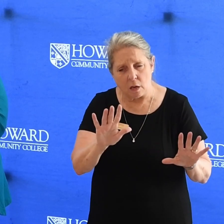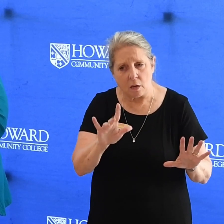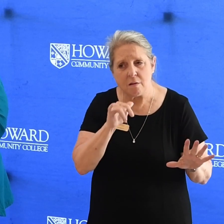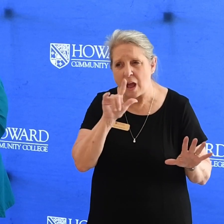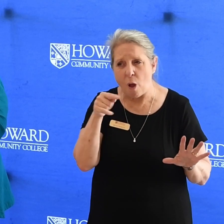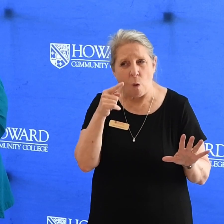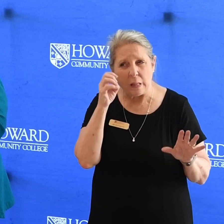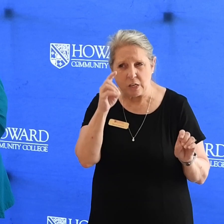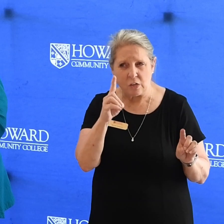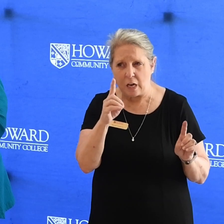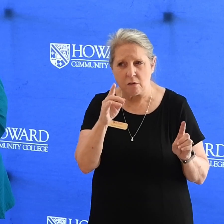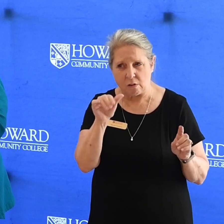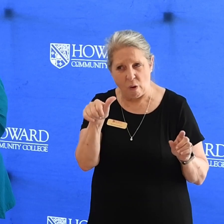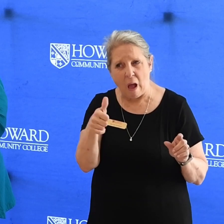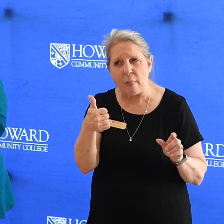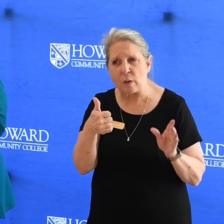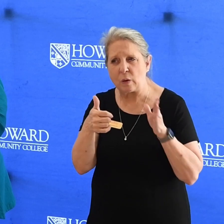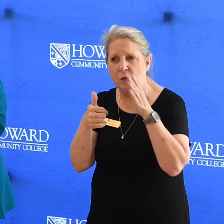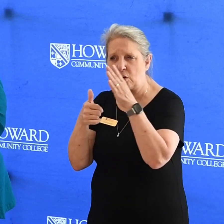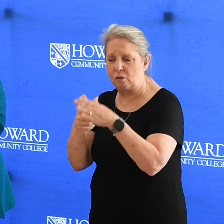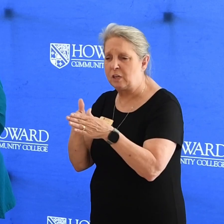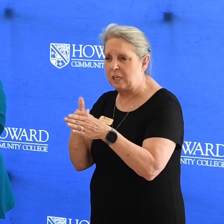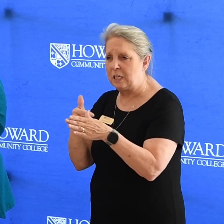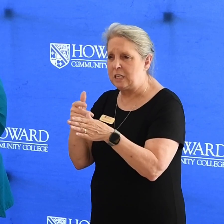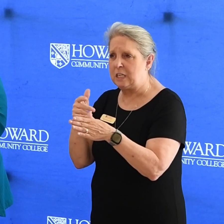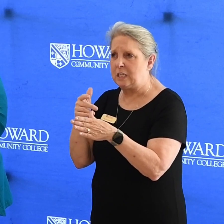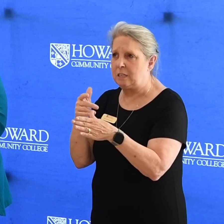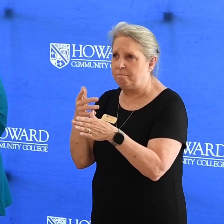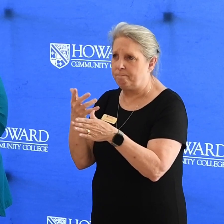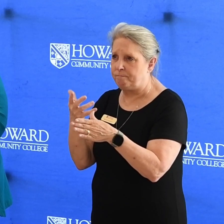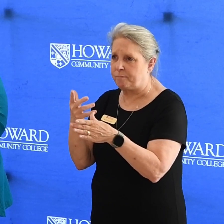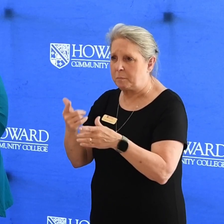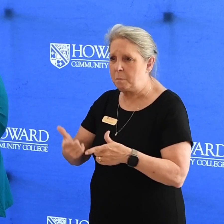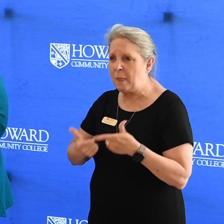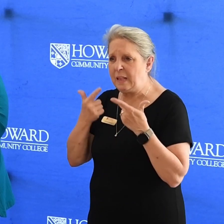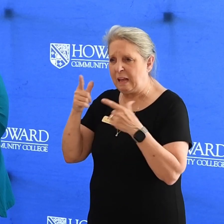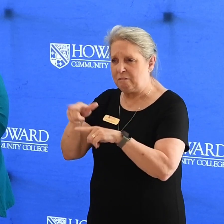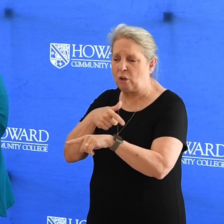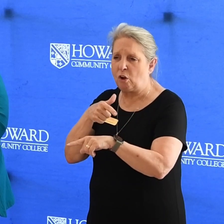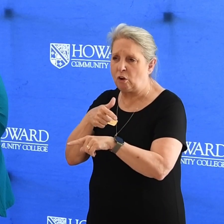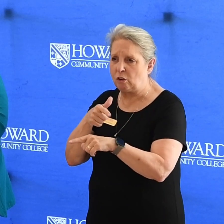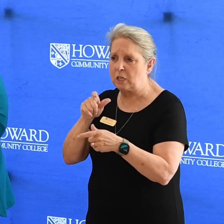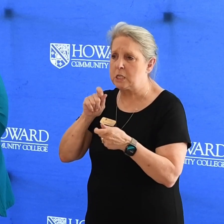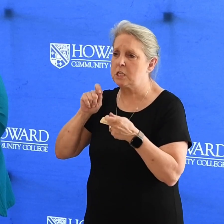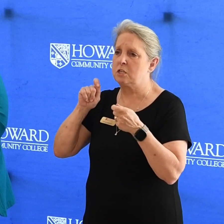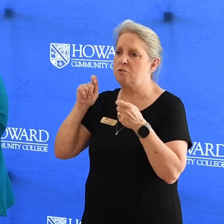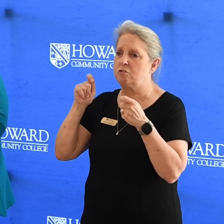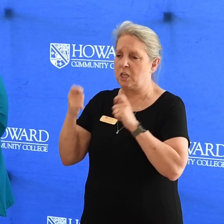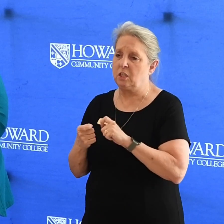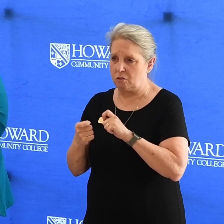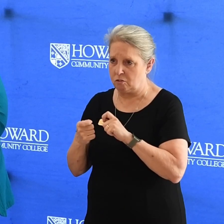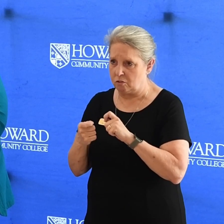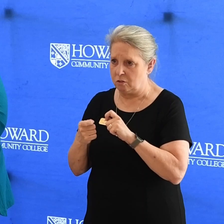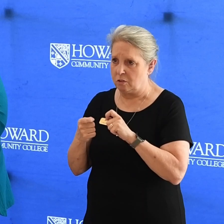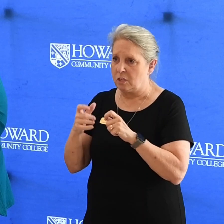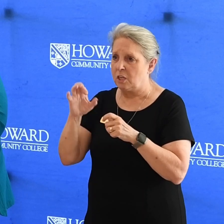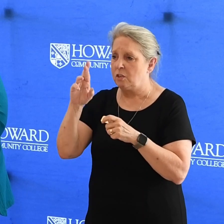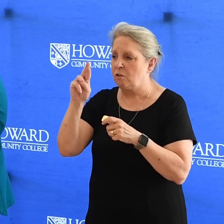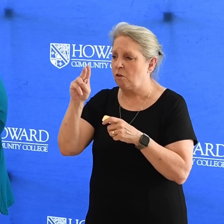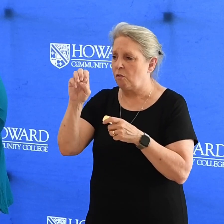just talking about educational outcomes, right? We are talking about lifelong changes, crime